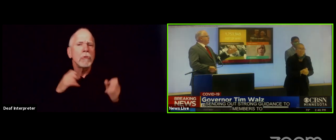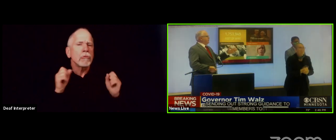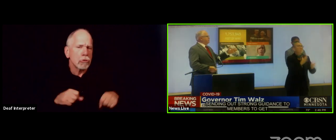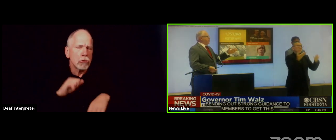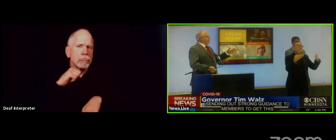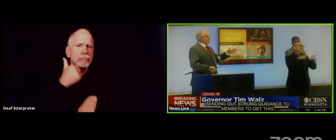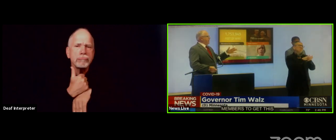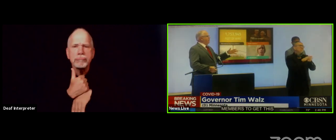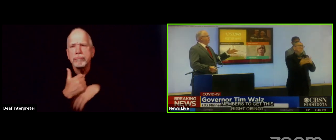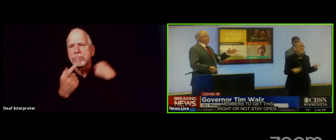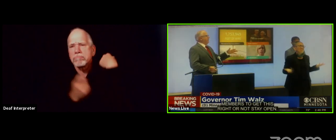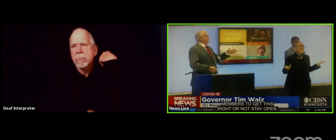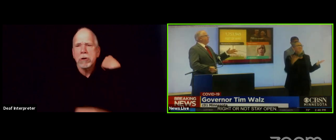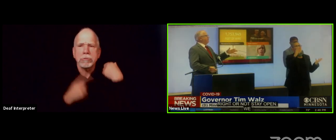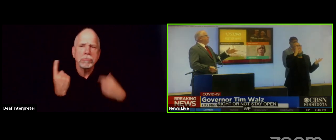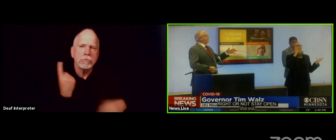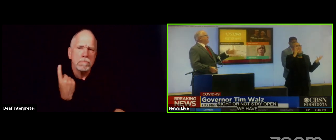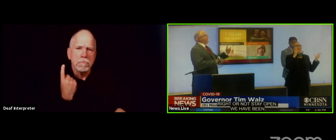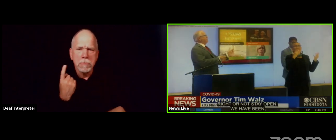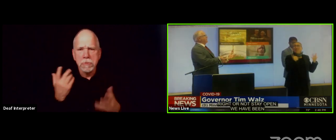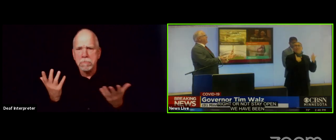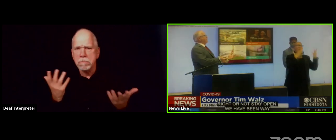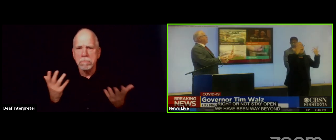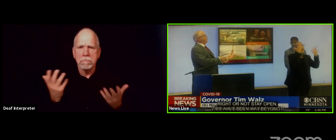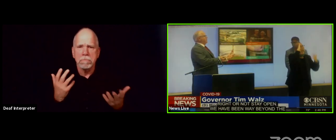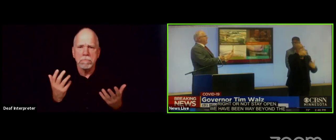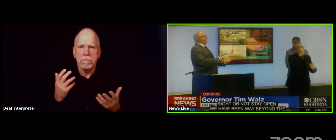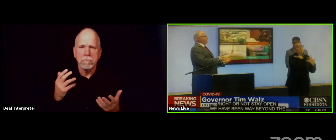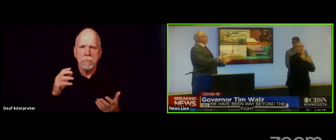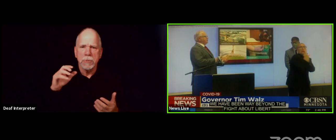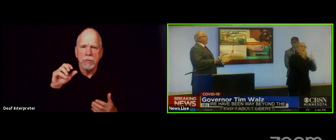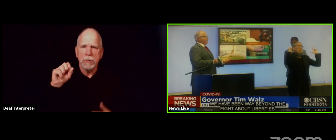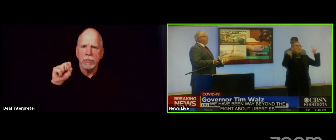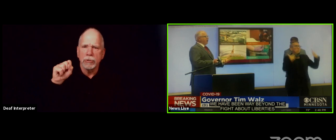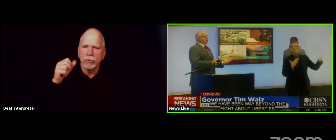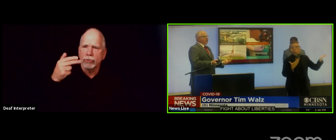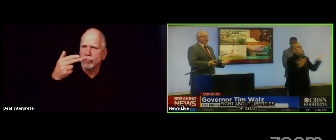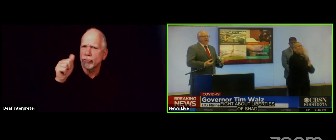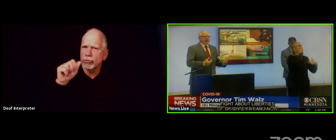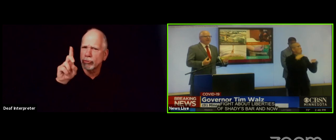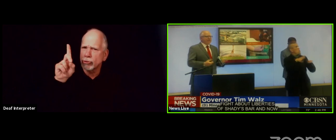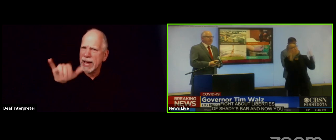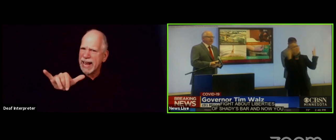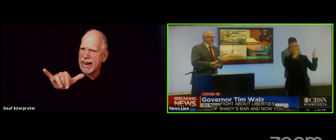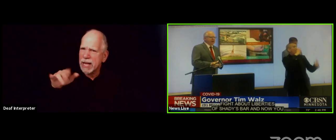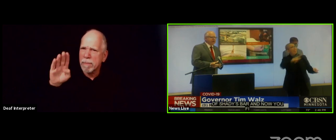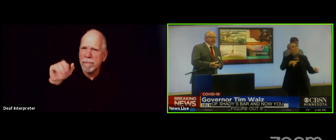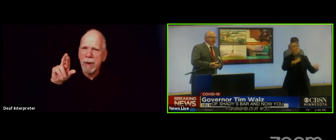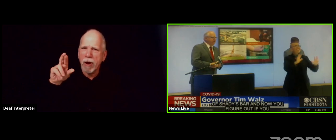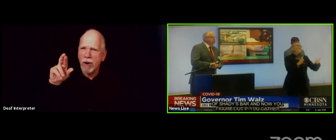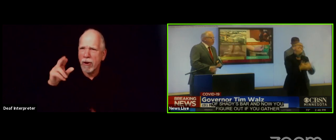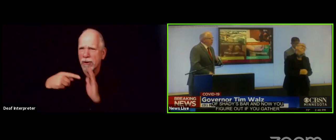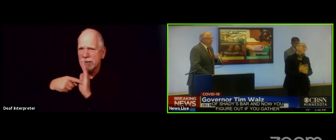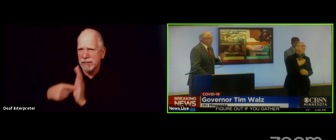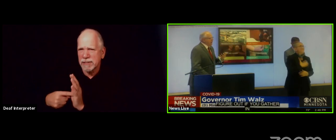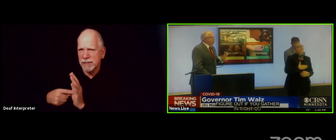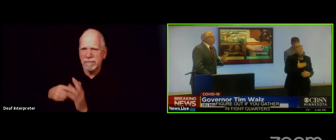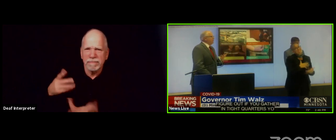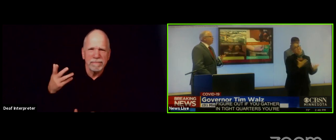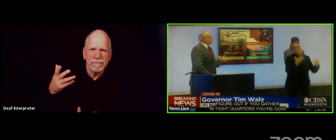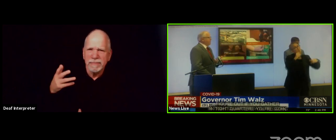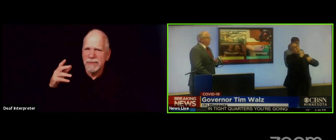of Shady's Bar, and now we're figuring out if you gather in tight quarters, you're going to get people sick and get COVID, and we have to figure this out together. So I